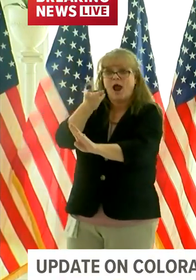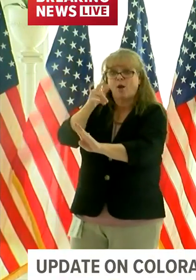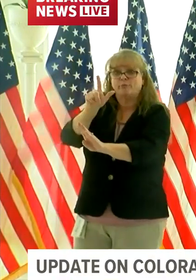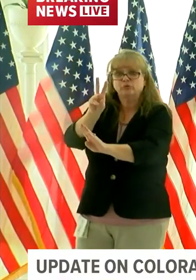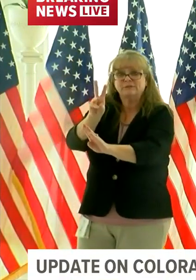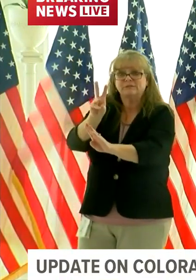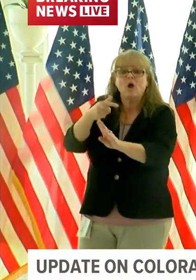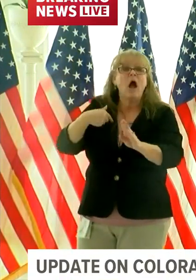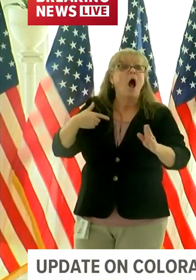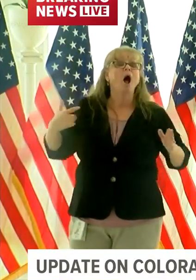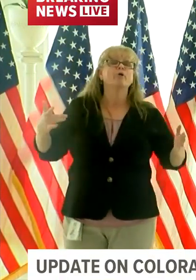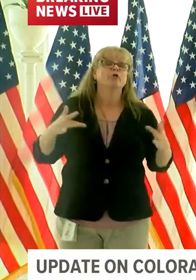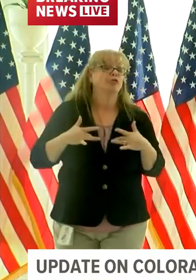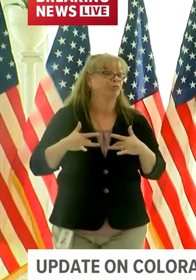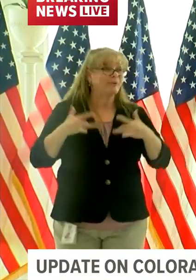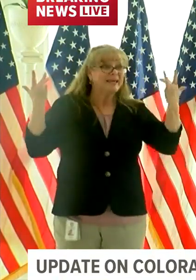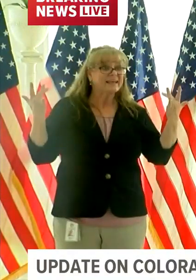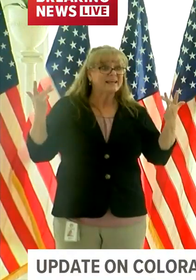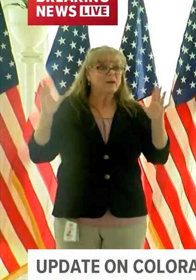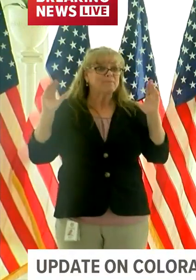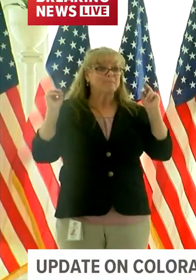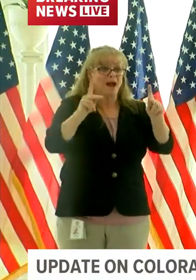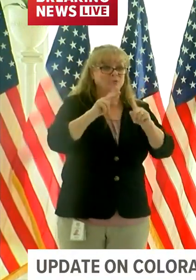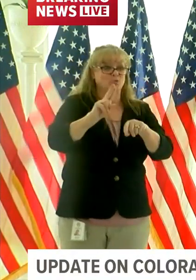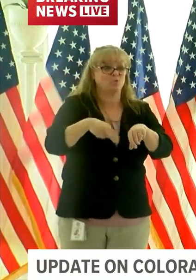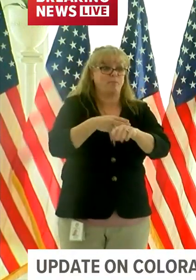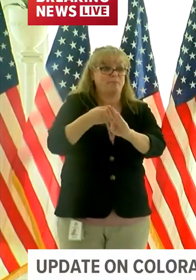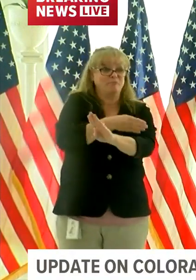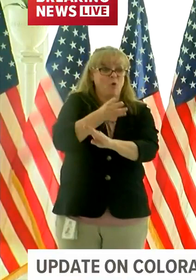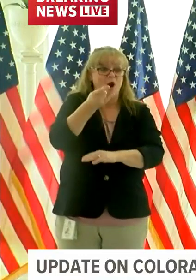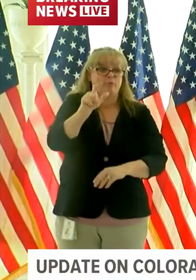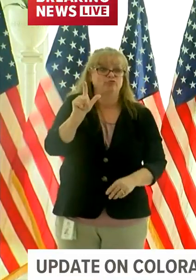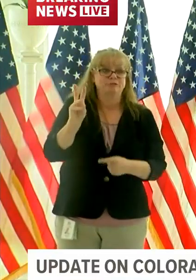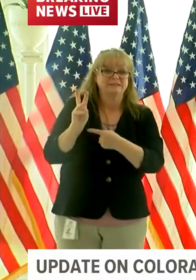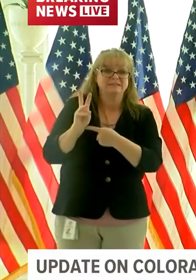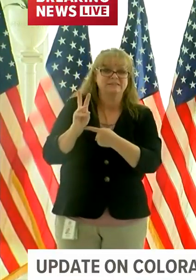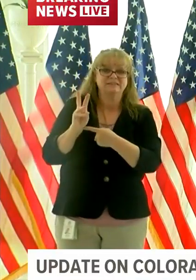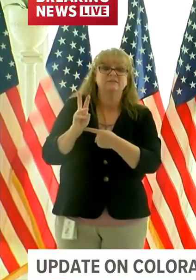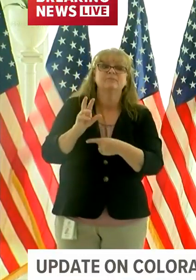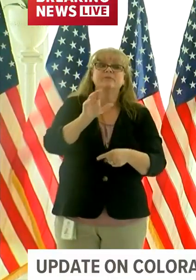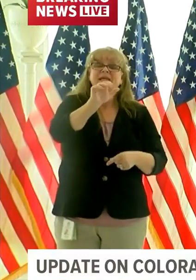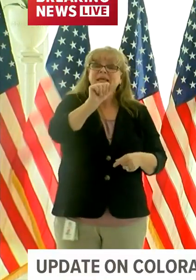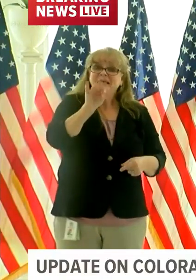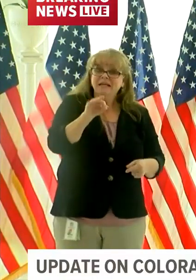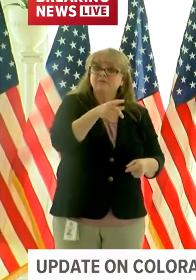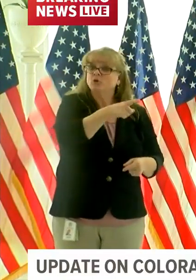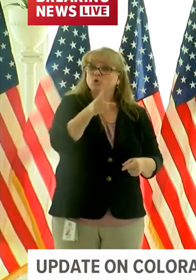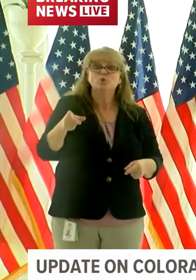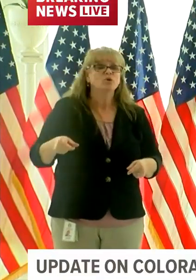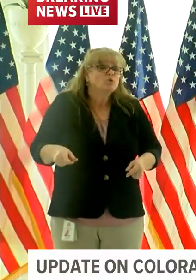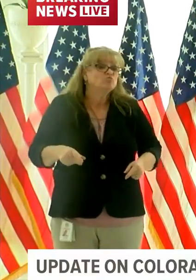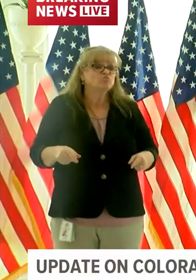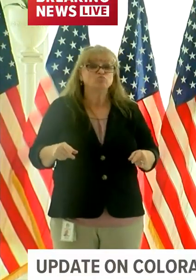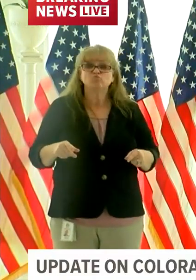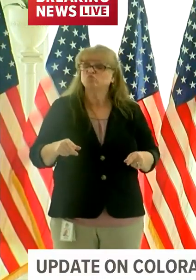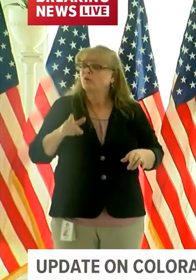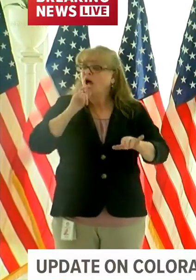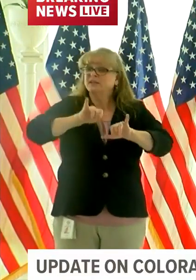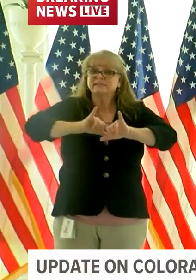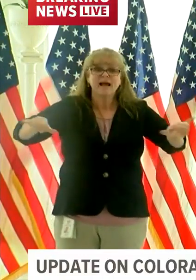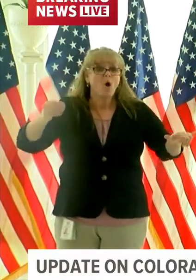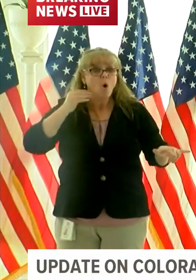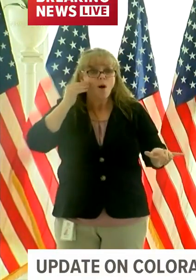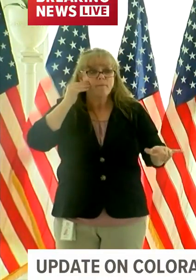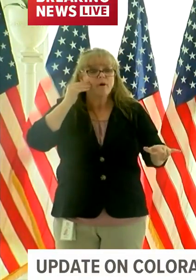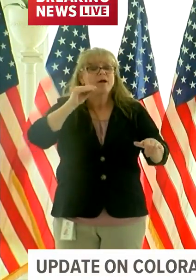all be excited to do that. It's also possible that if Coloradans are not staying at home and the virus is still spreading and the bodies are piling up even at a